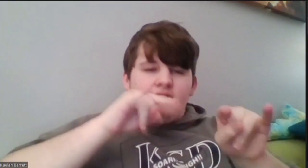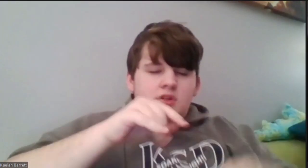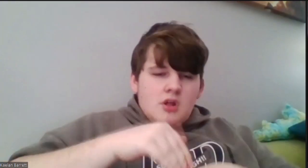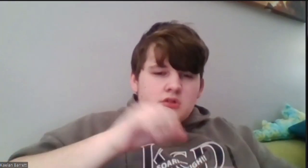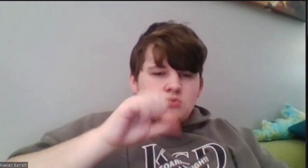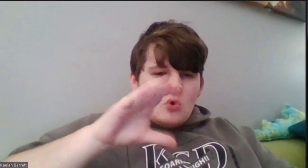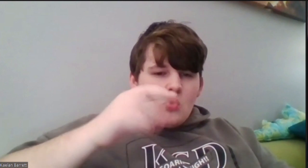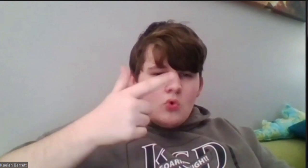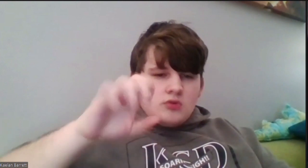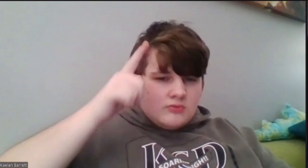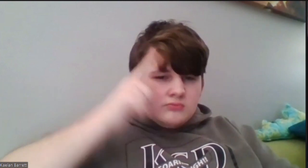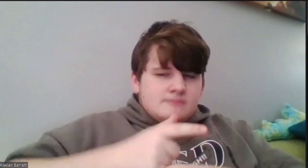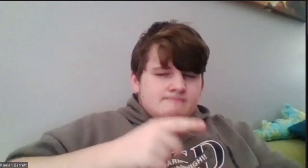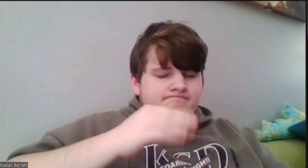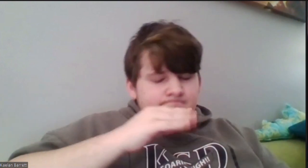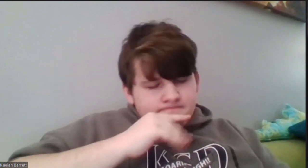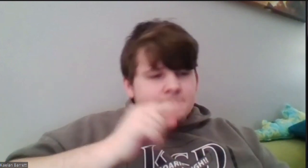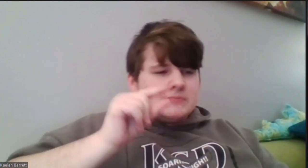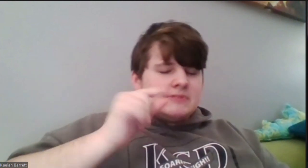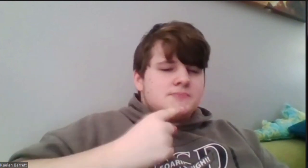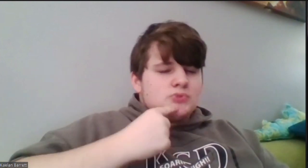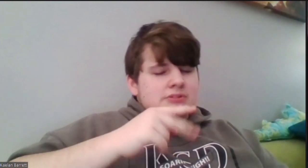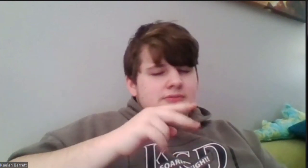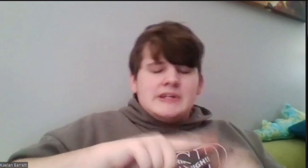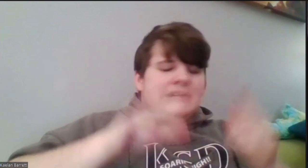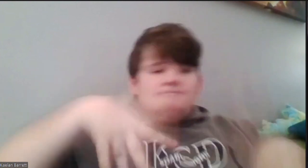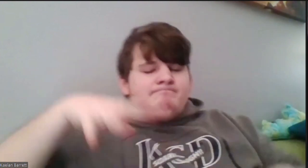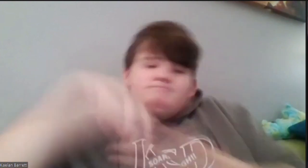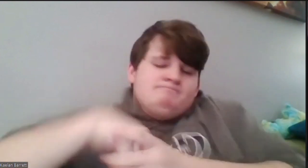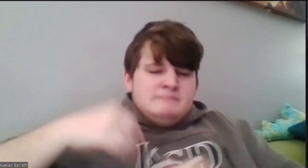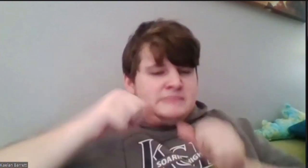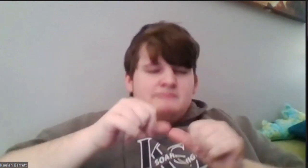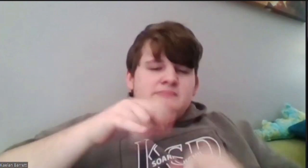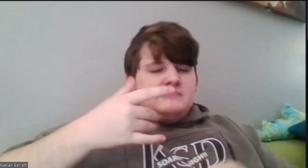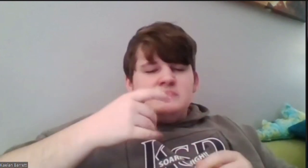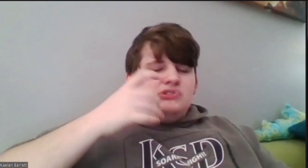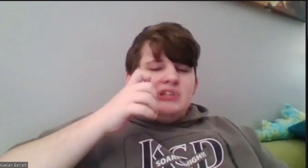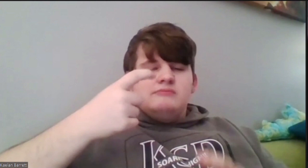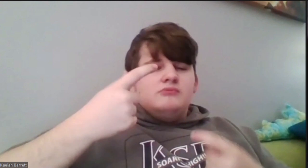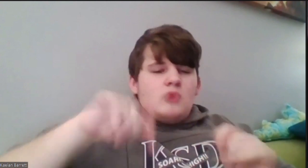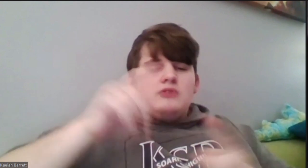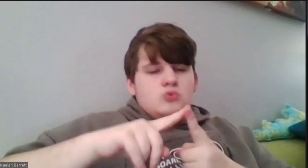about Scrooge and making fun of Scrooge, really. and saying what a crotchety old man he is,